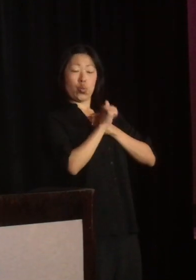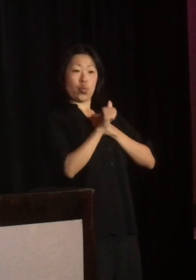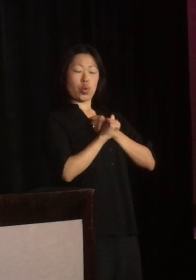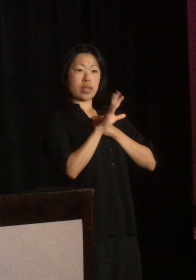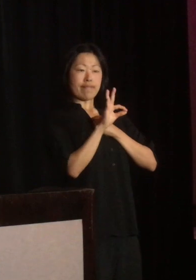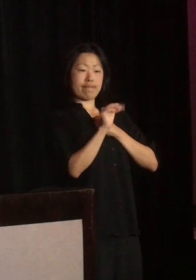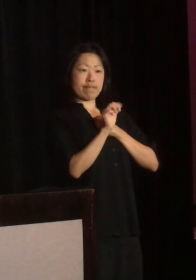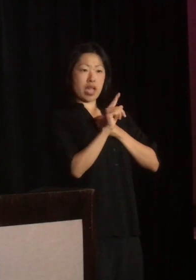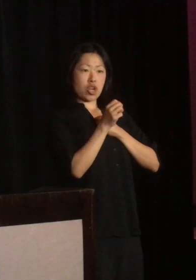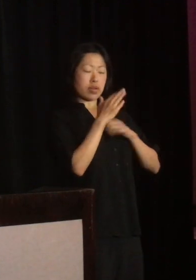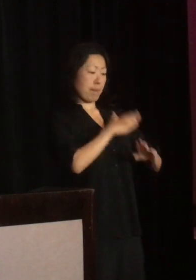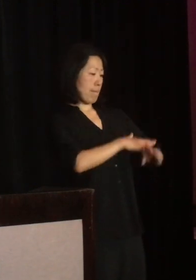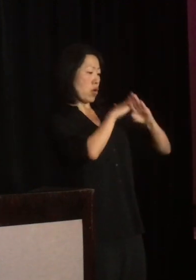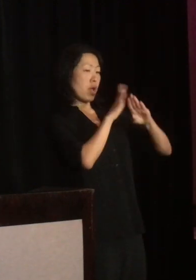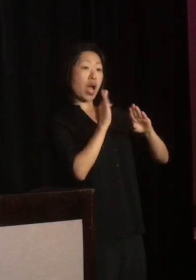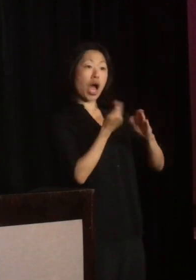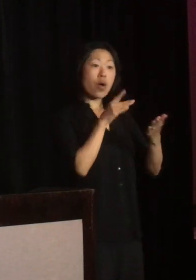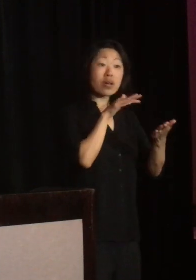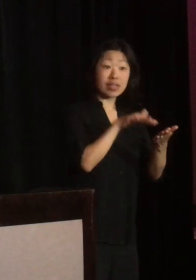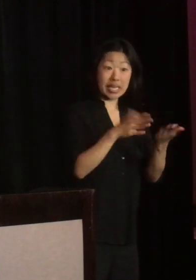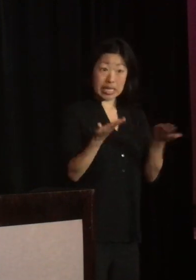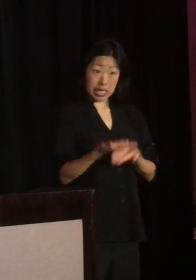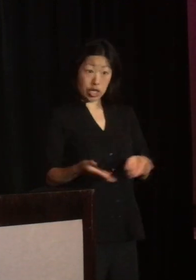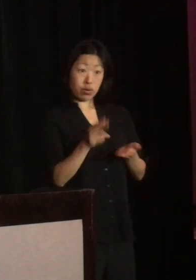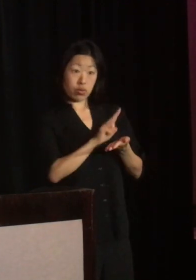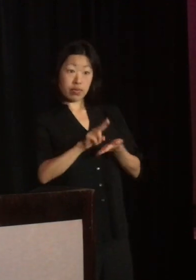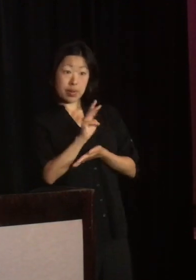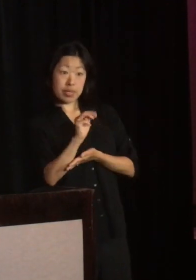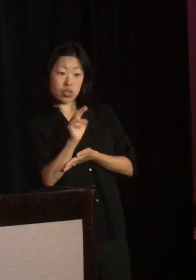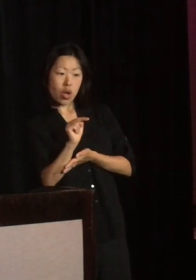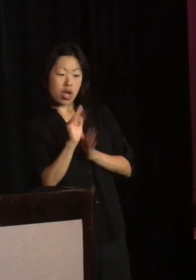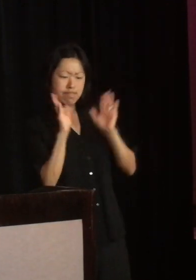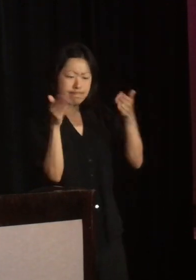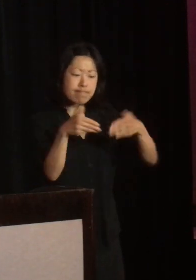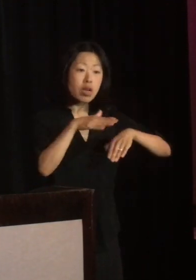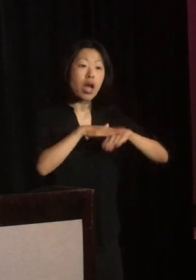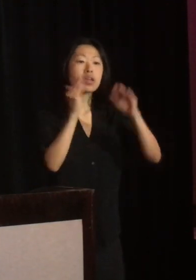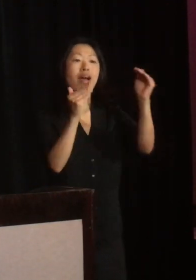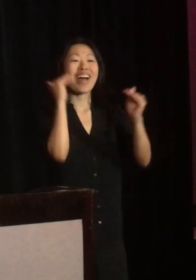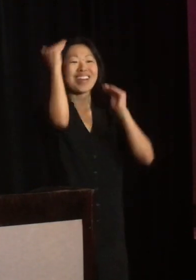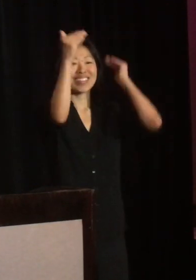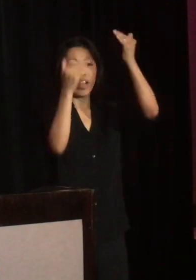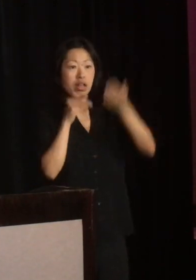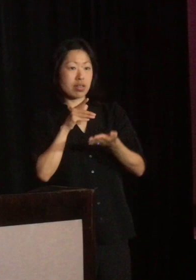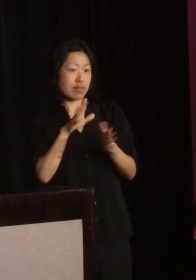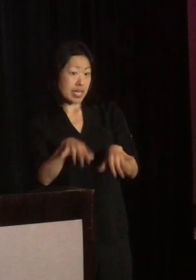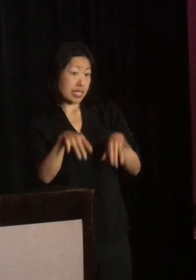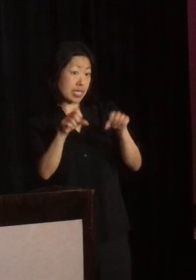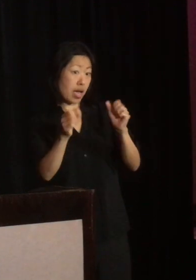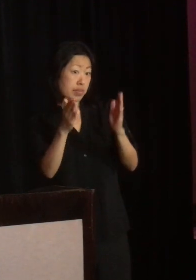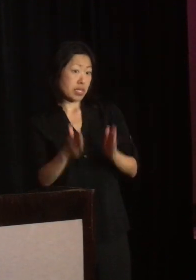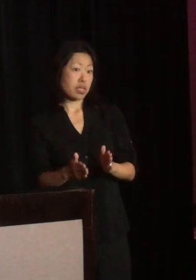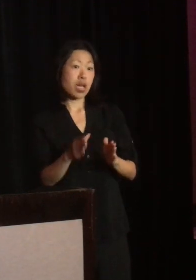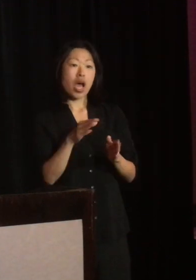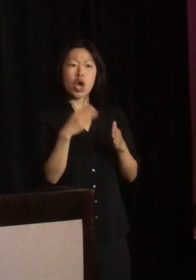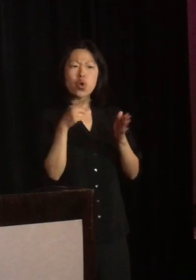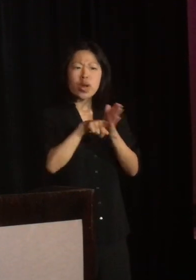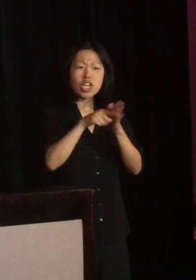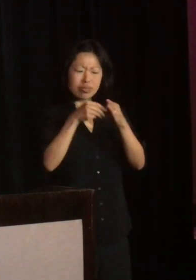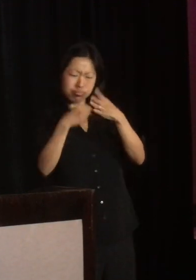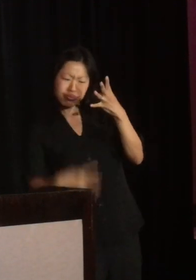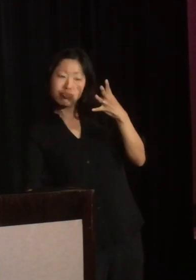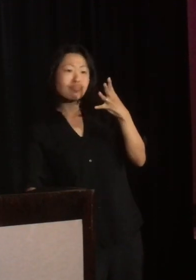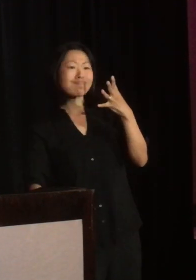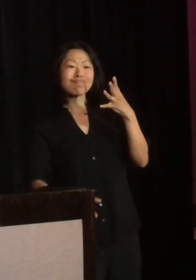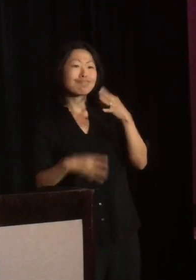particular survey and study, we're looking at adult adoptees. Not a lot of information is available on adult adoptees. So the